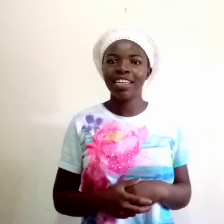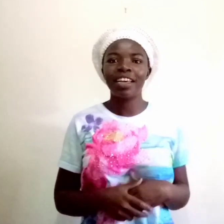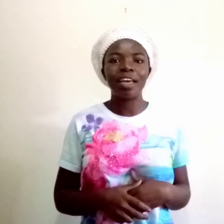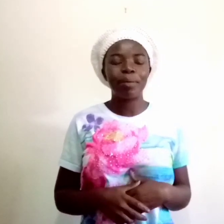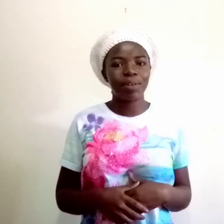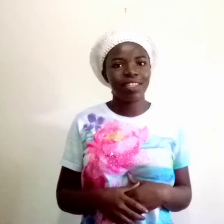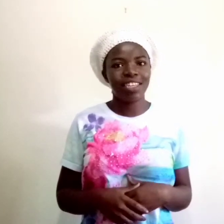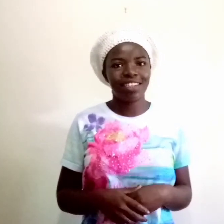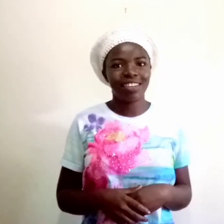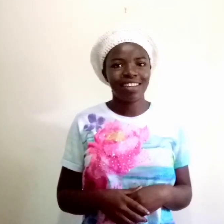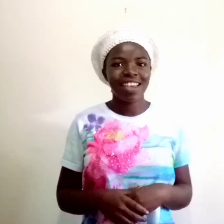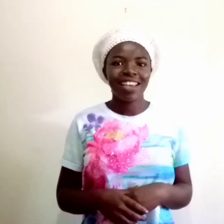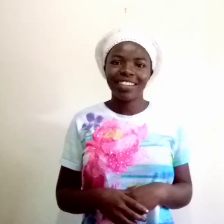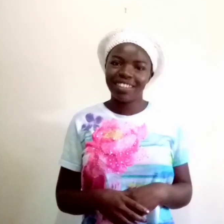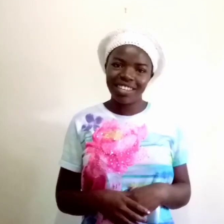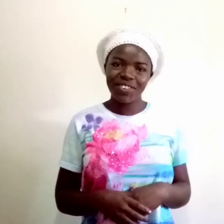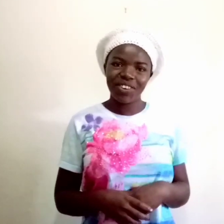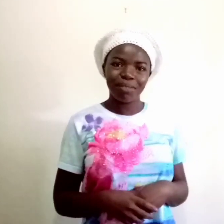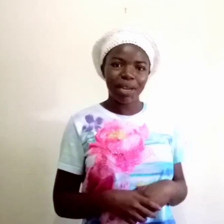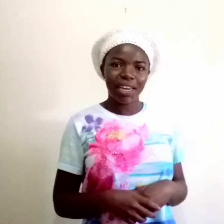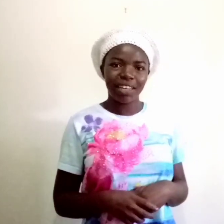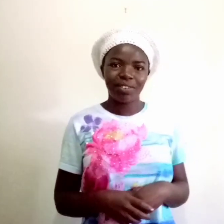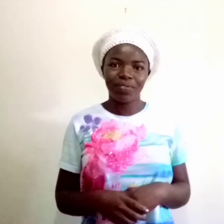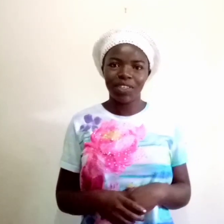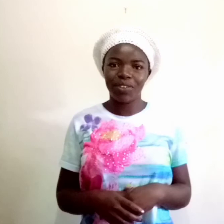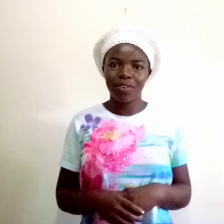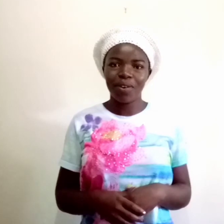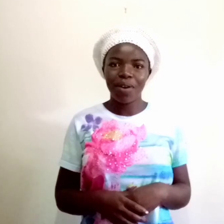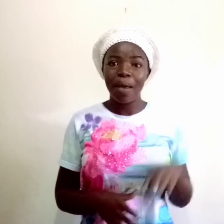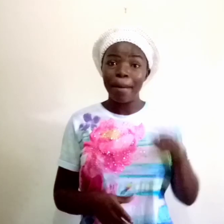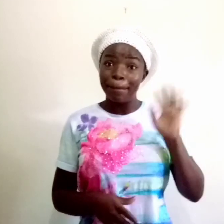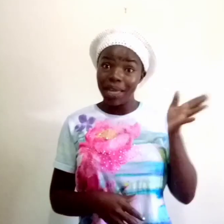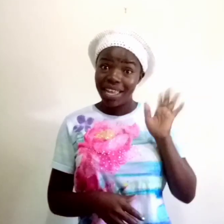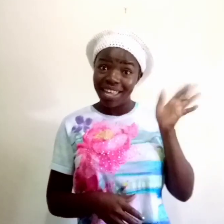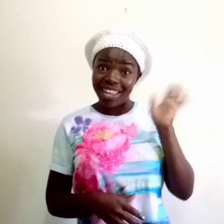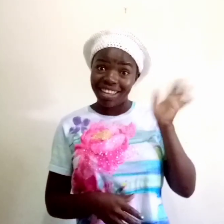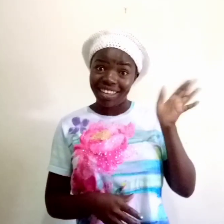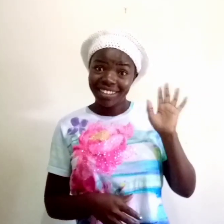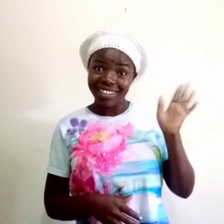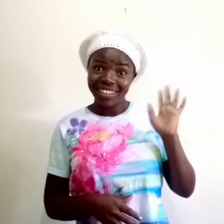appreciate. See you in my next video. Bye.